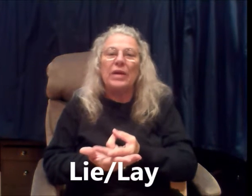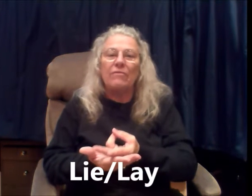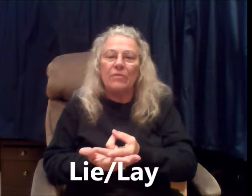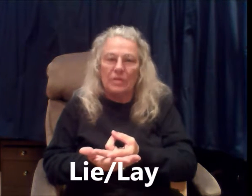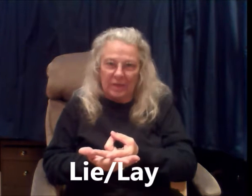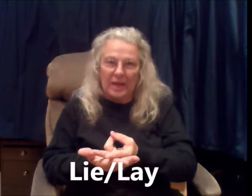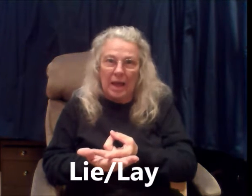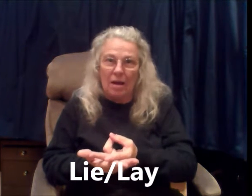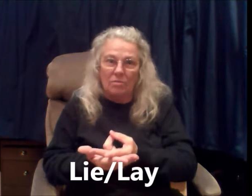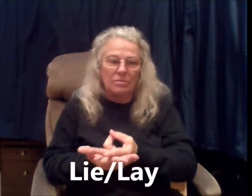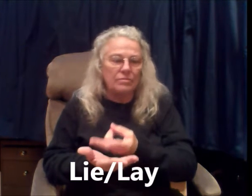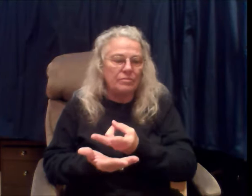be lay down.